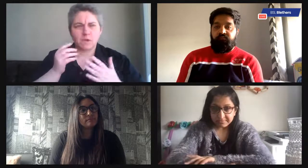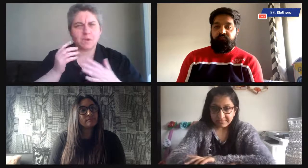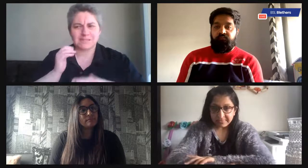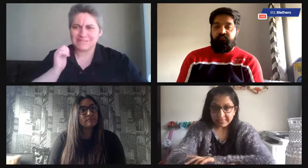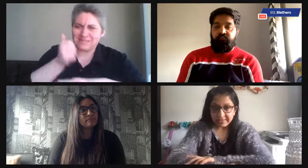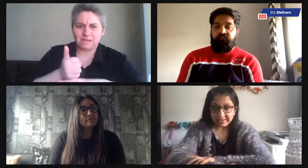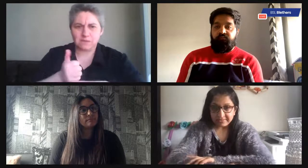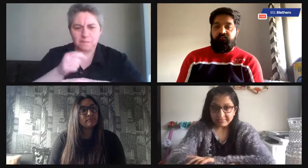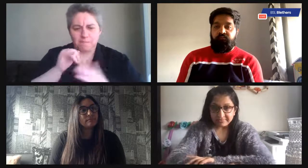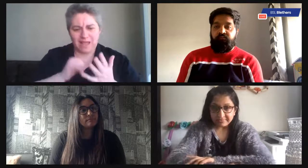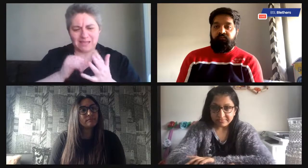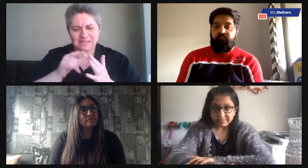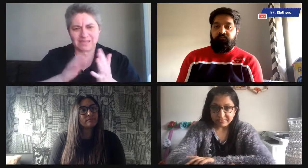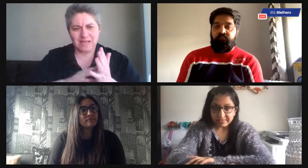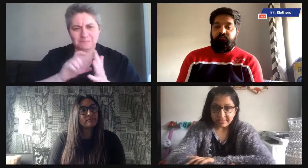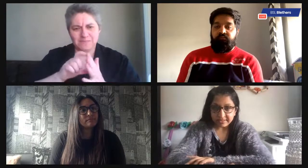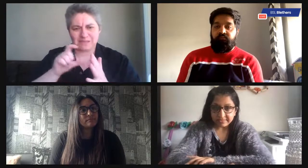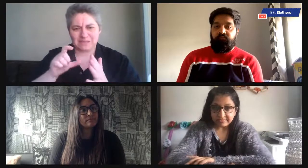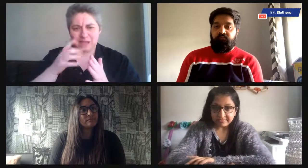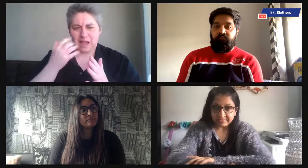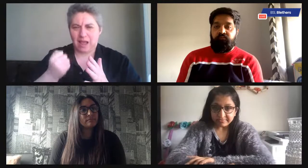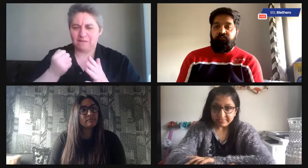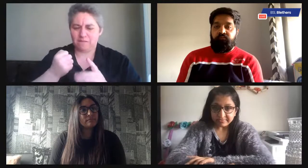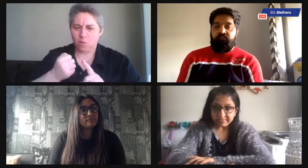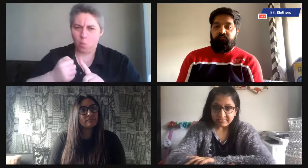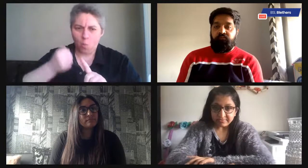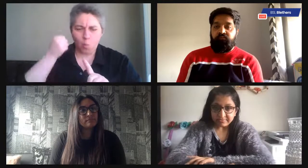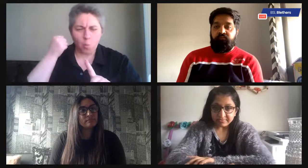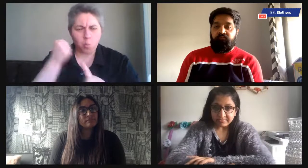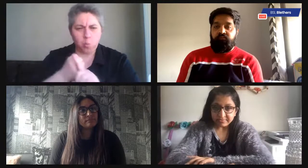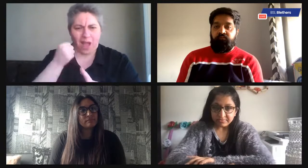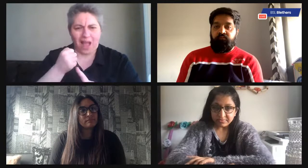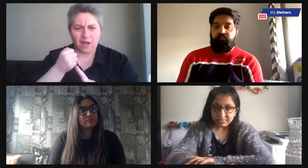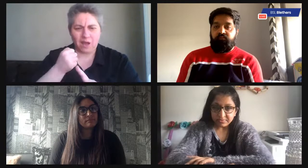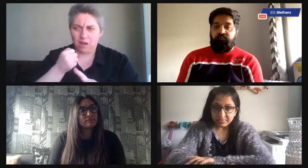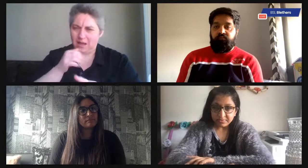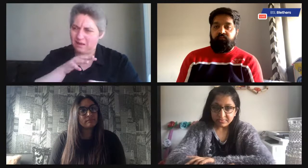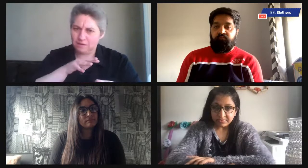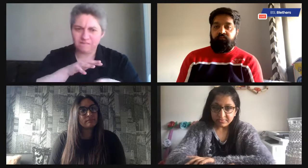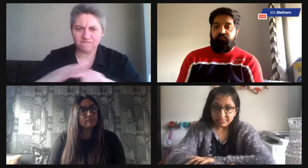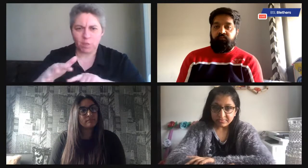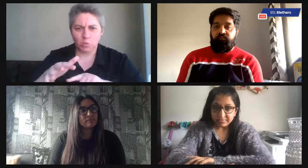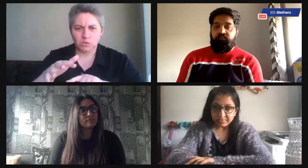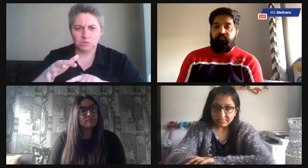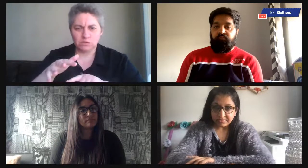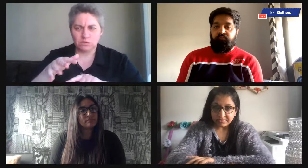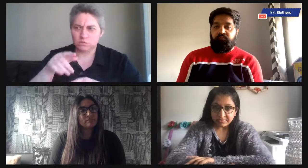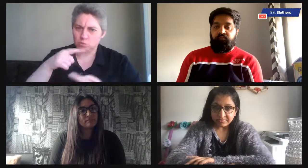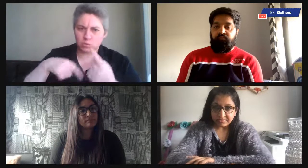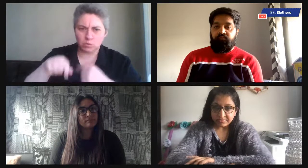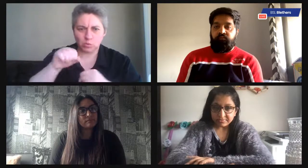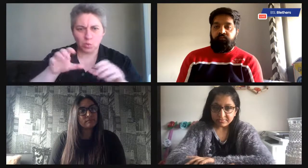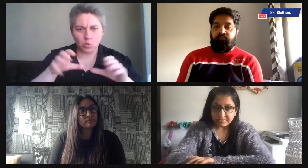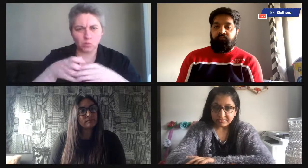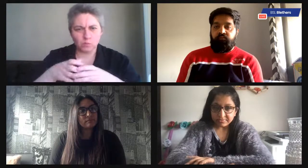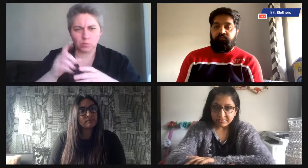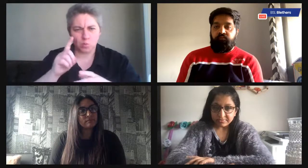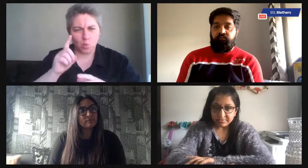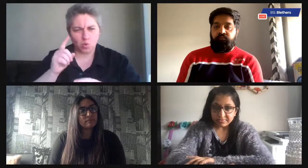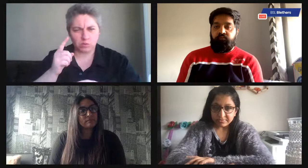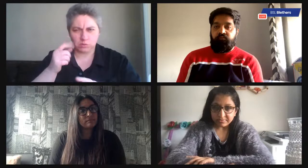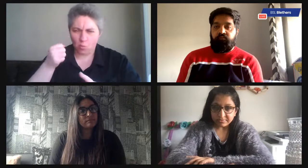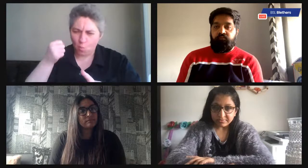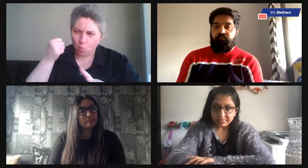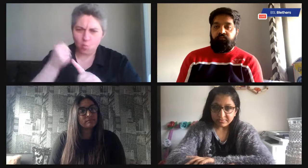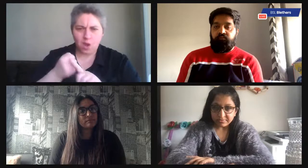If you look and think when you set up, the Deaf Club, and you think of the impact and the influence